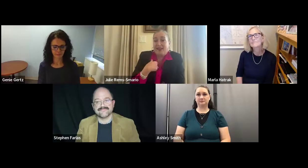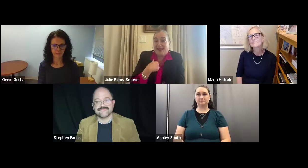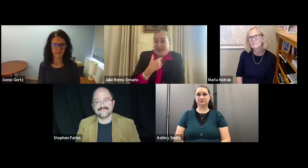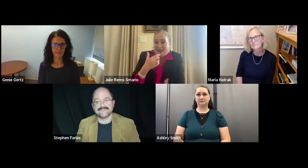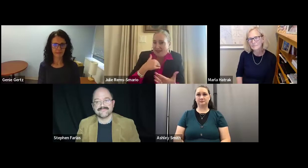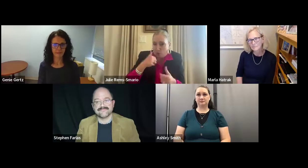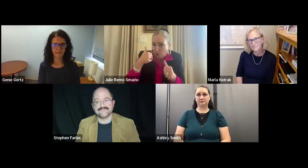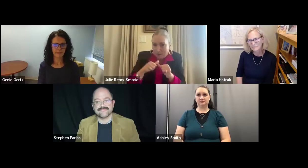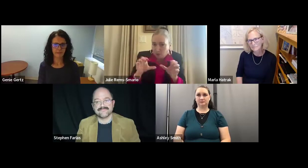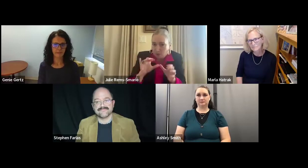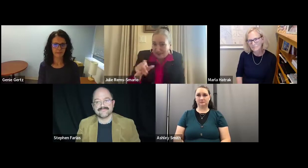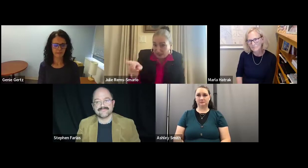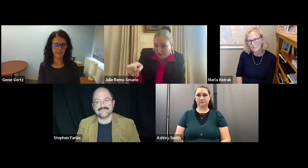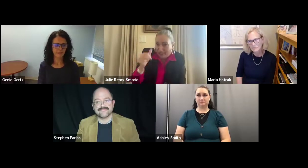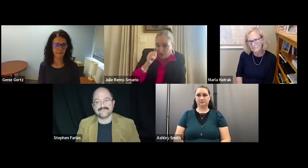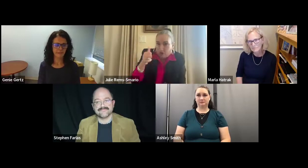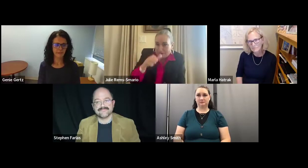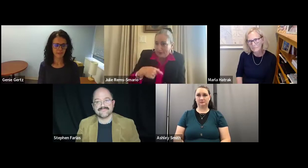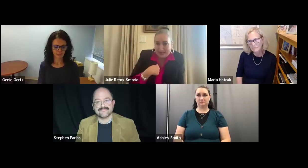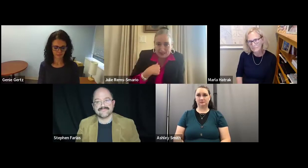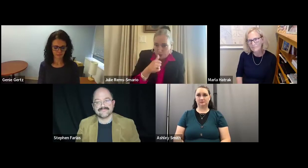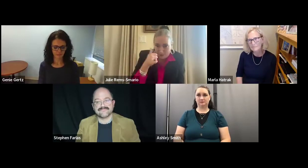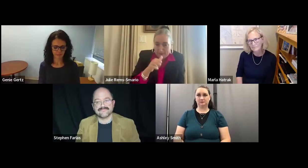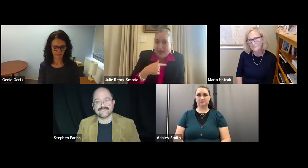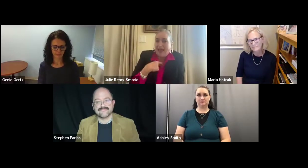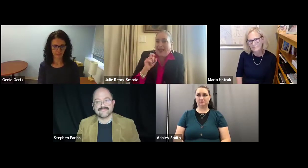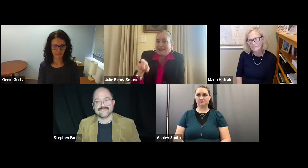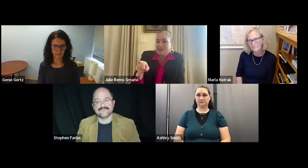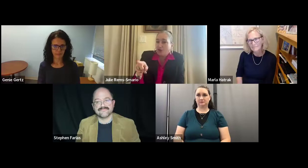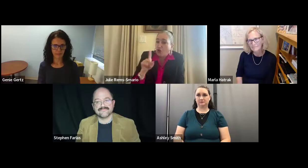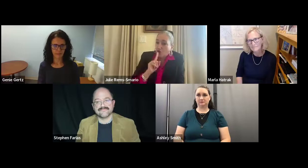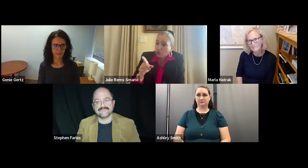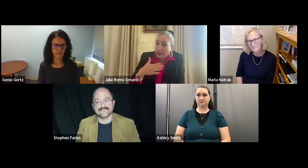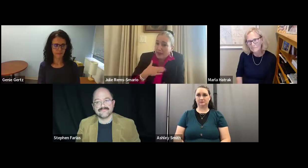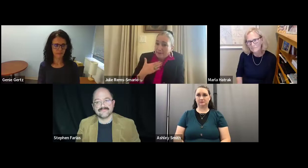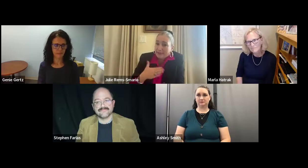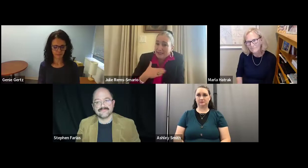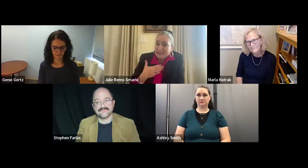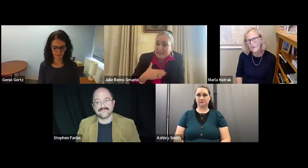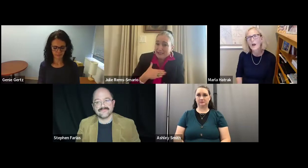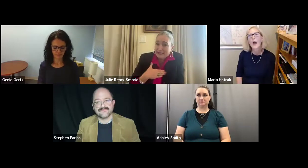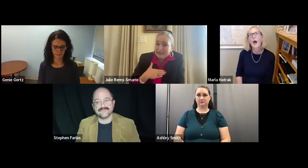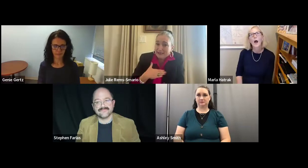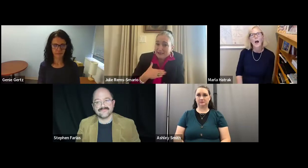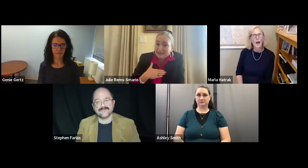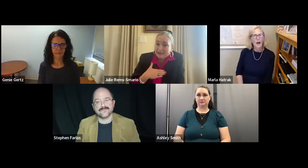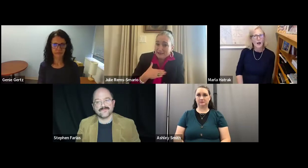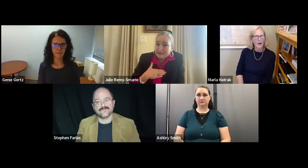um, it was about 2010. And she remembers me. Of course, I don't remember. And I said, "Are you happy?"